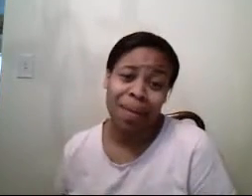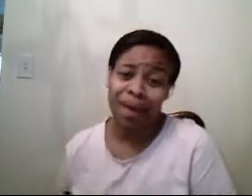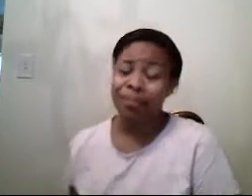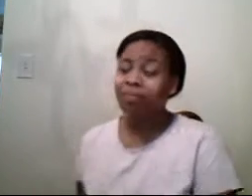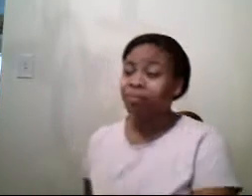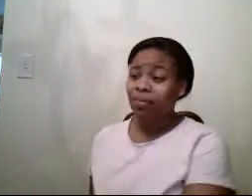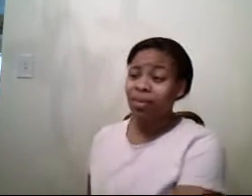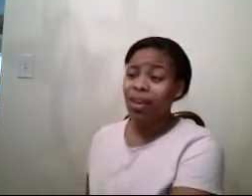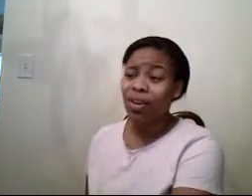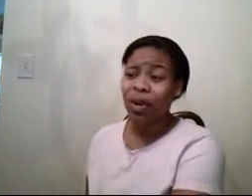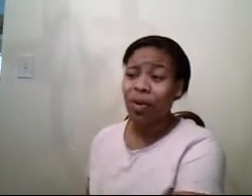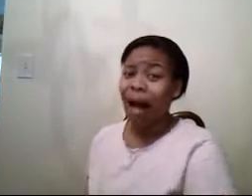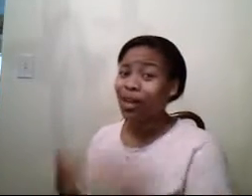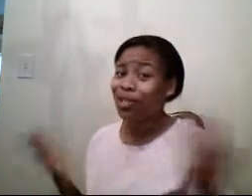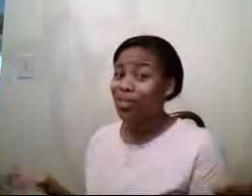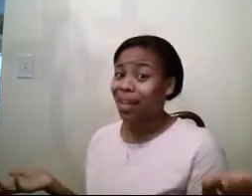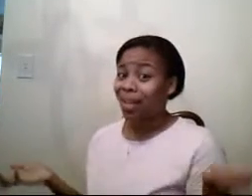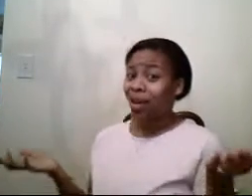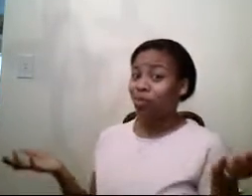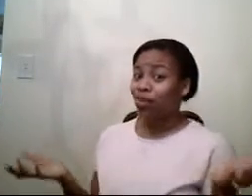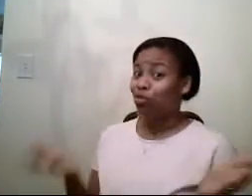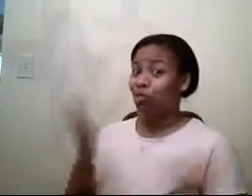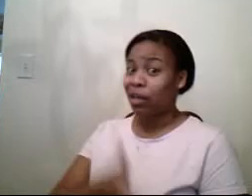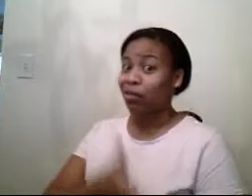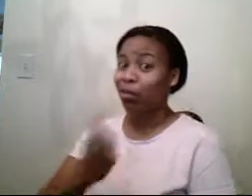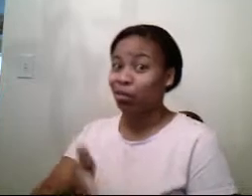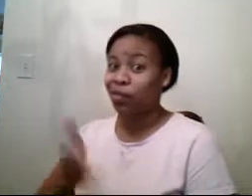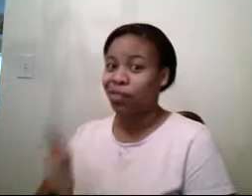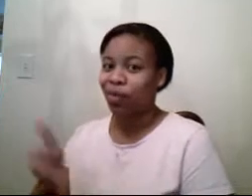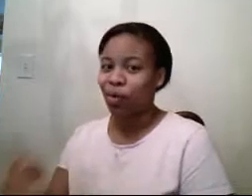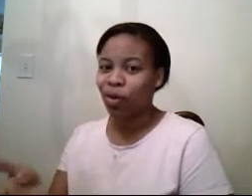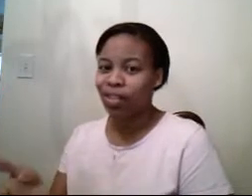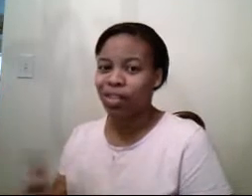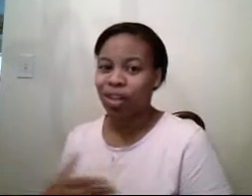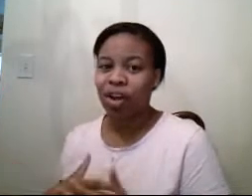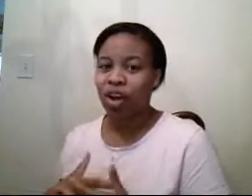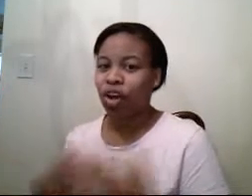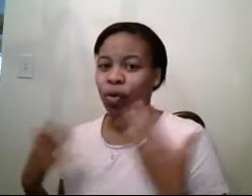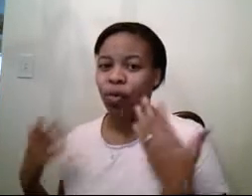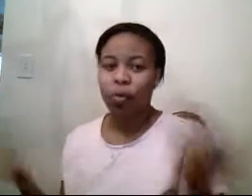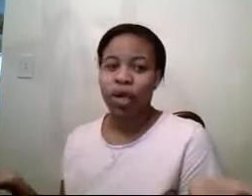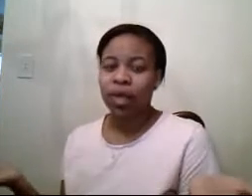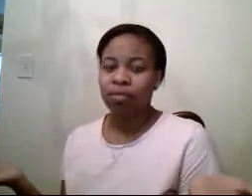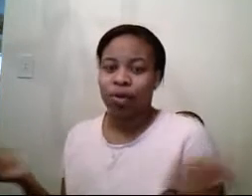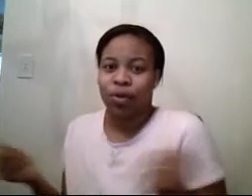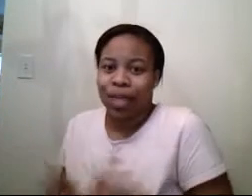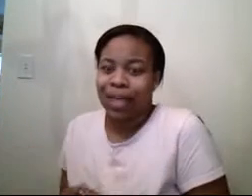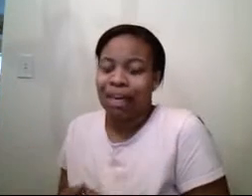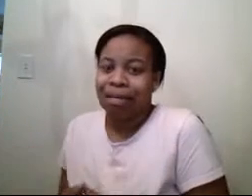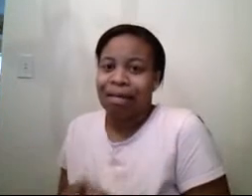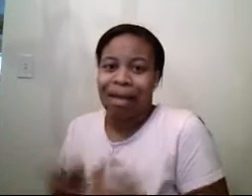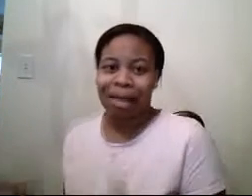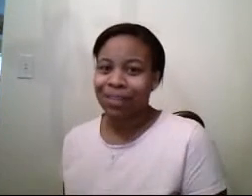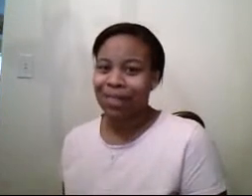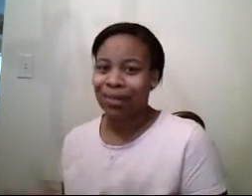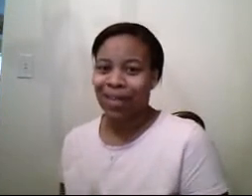about. How do you set that up? When you just hear those specific words, it's like wood, okay, canvas,